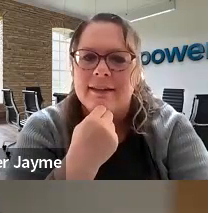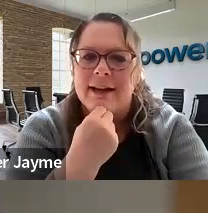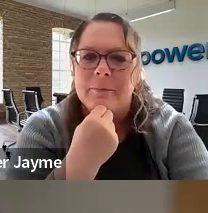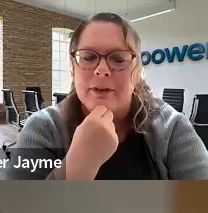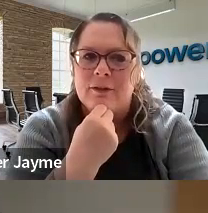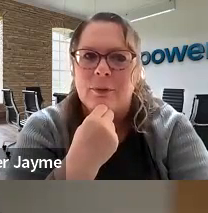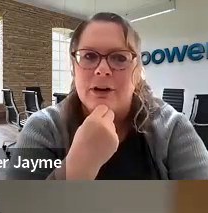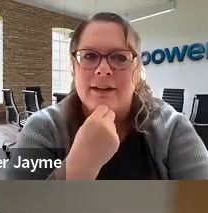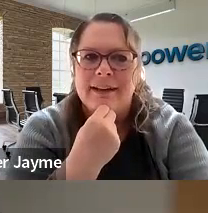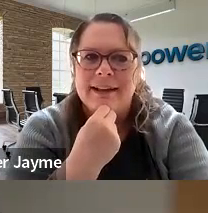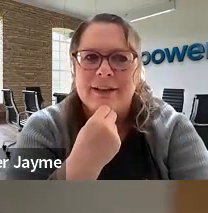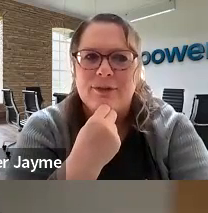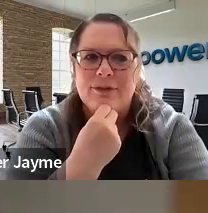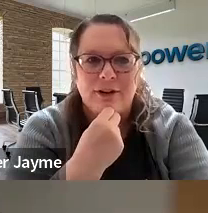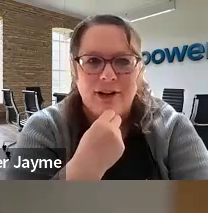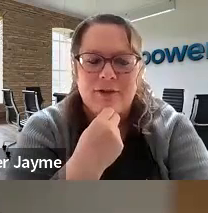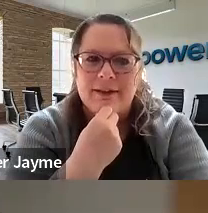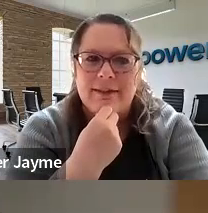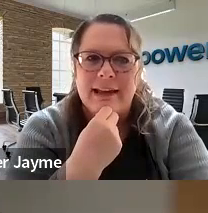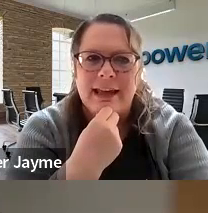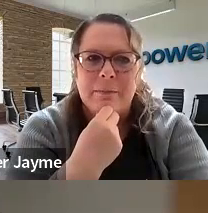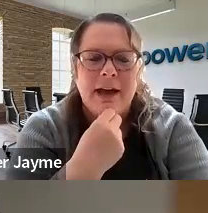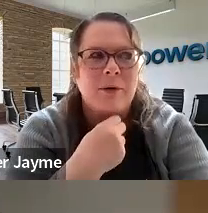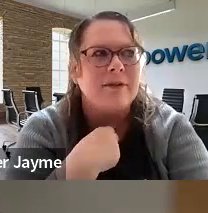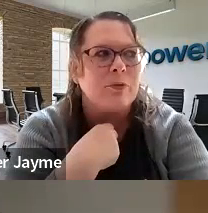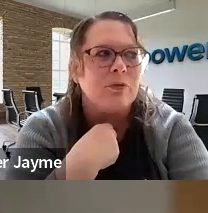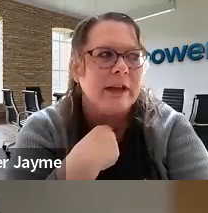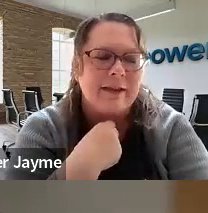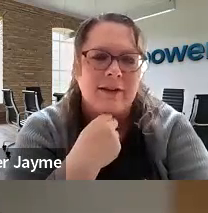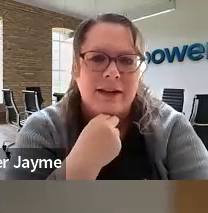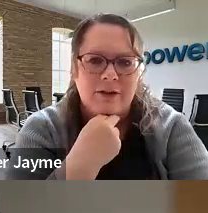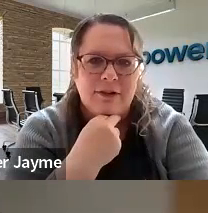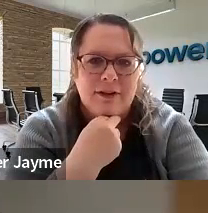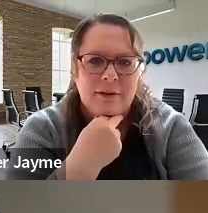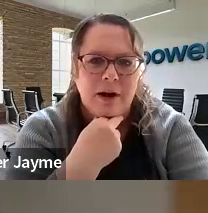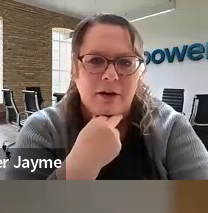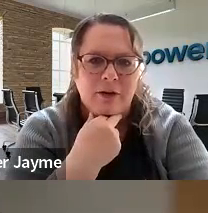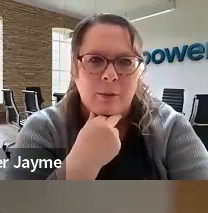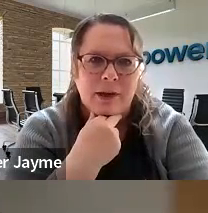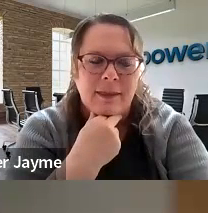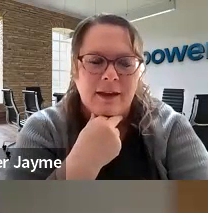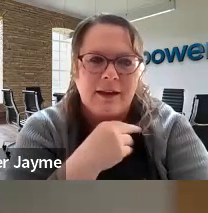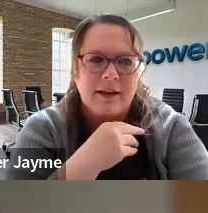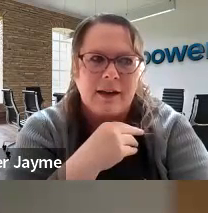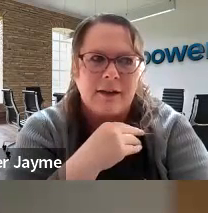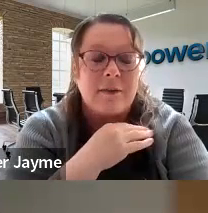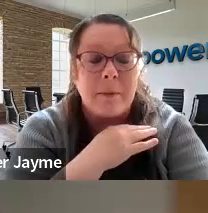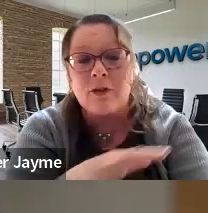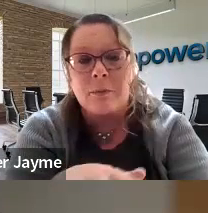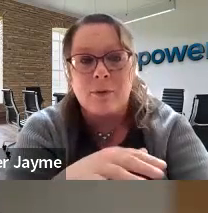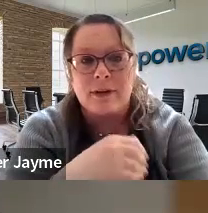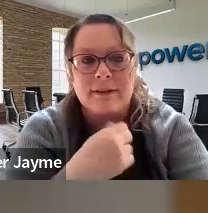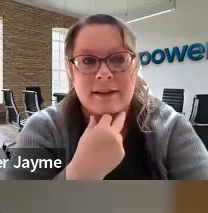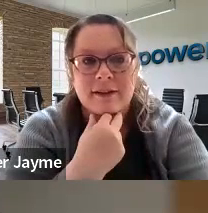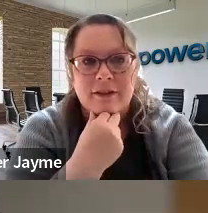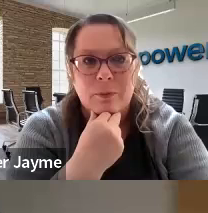And I just want to start off by saying Empower is really, really interested in partnering with a spectrum